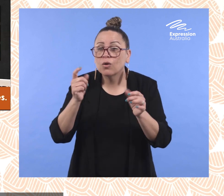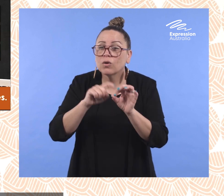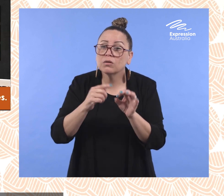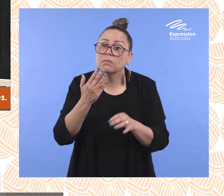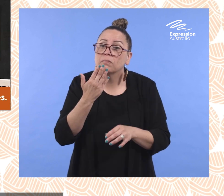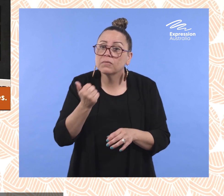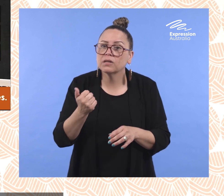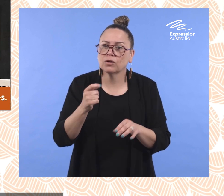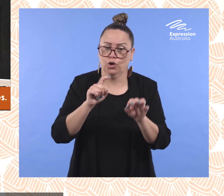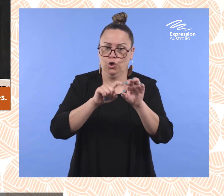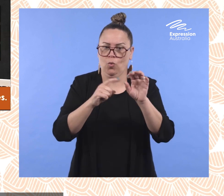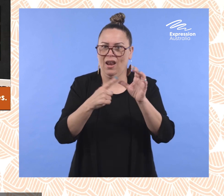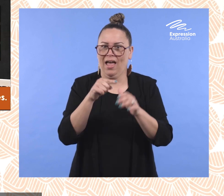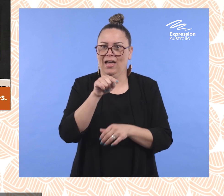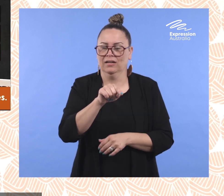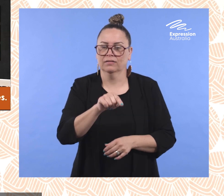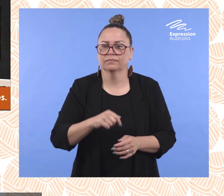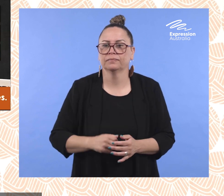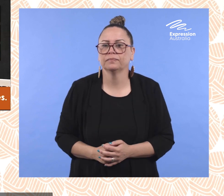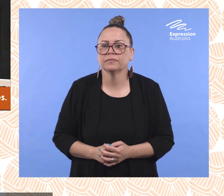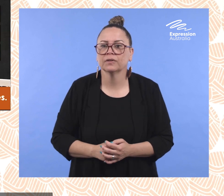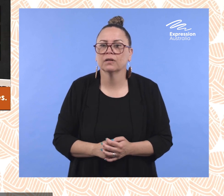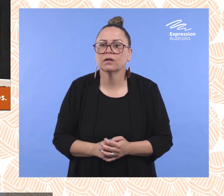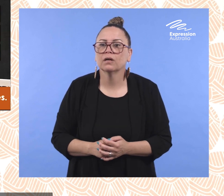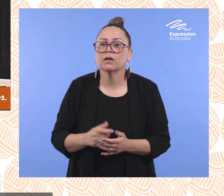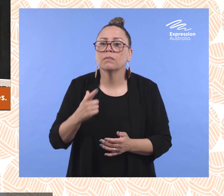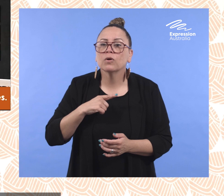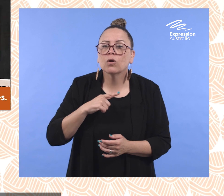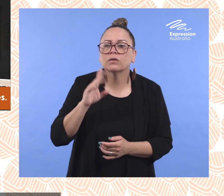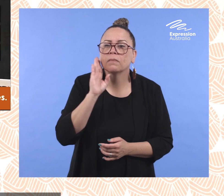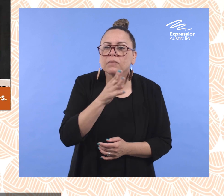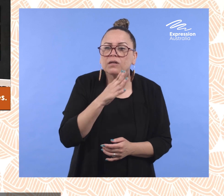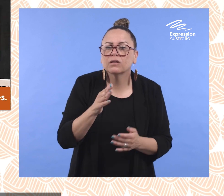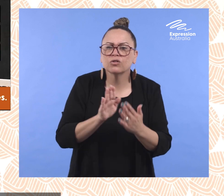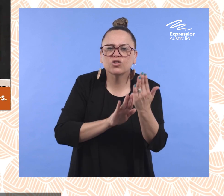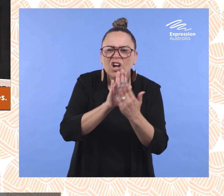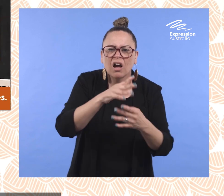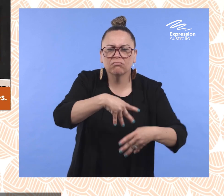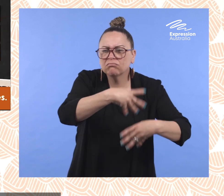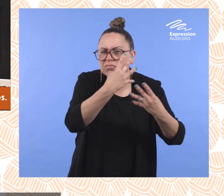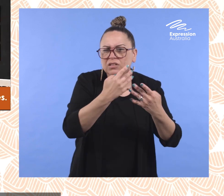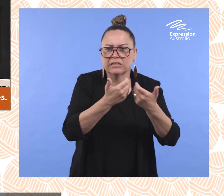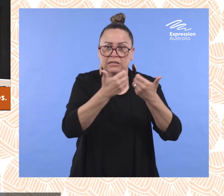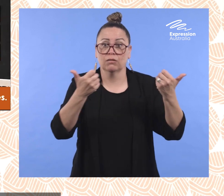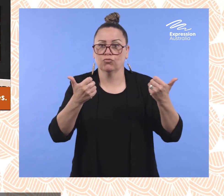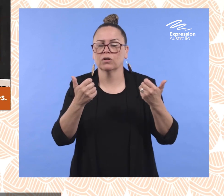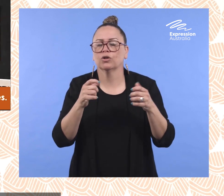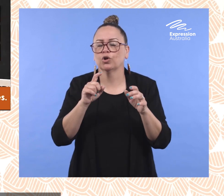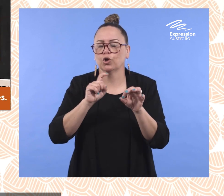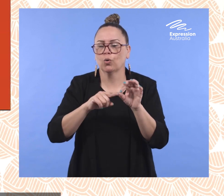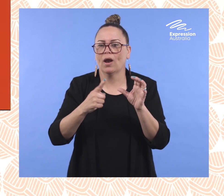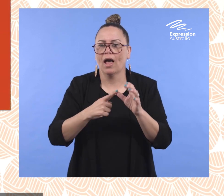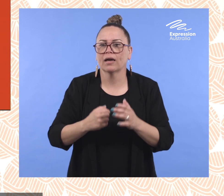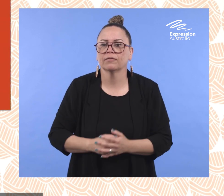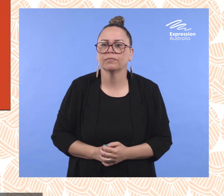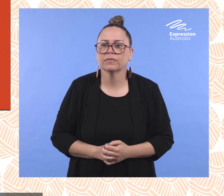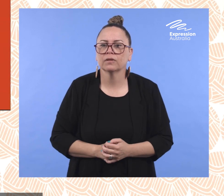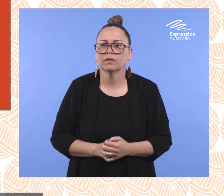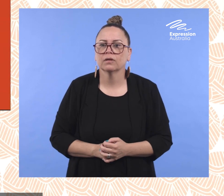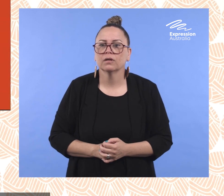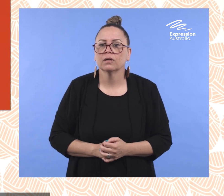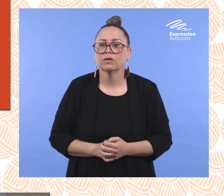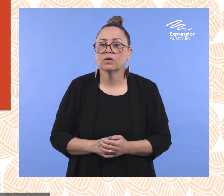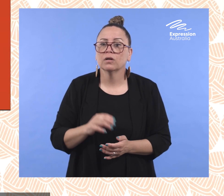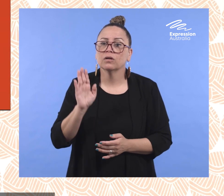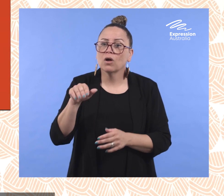question, please pop it in the Q&A, because we could potentially miss it in the chat. So,